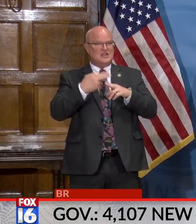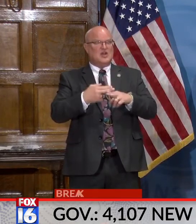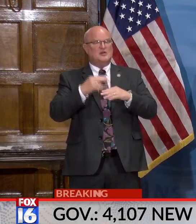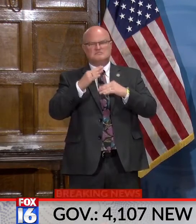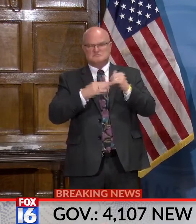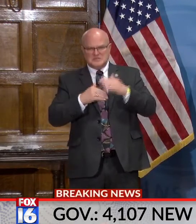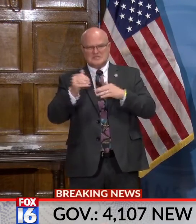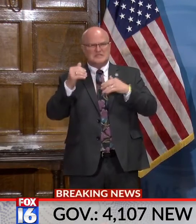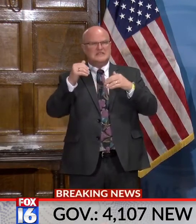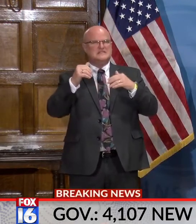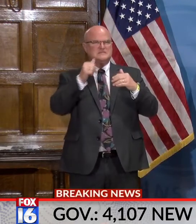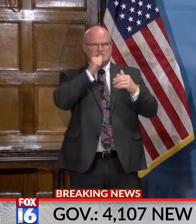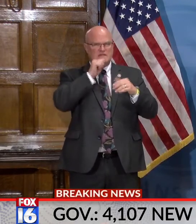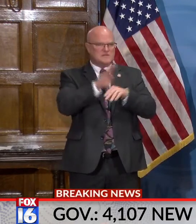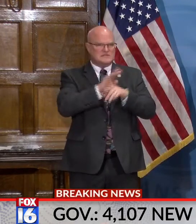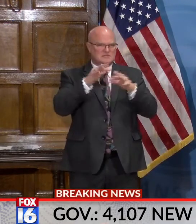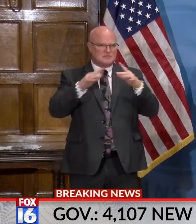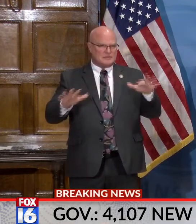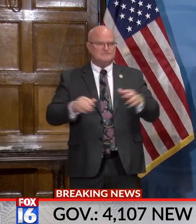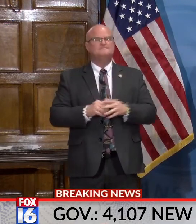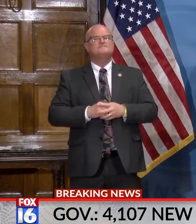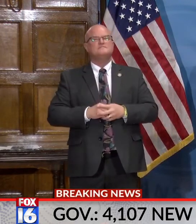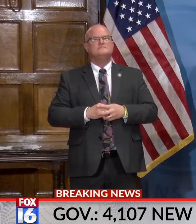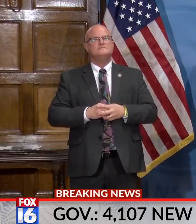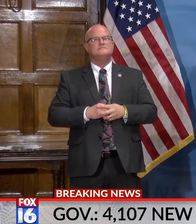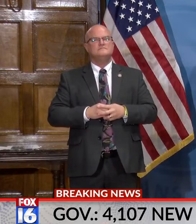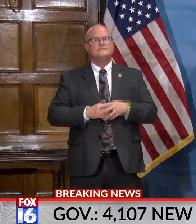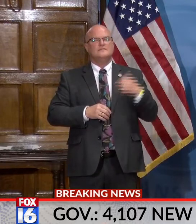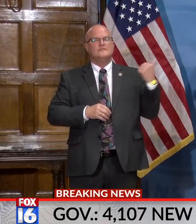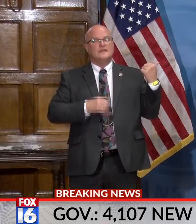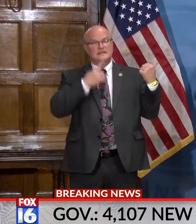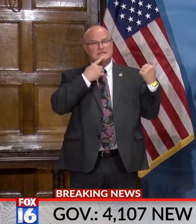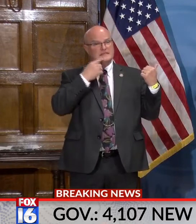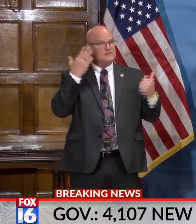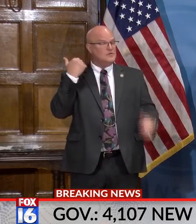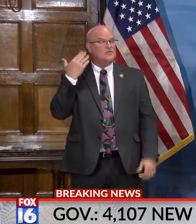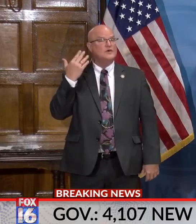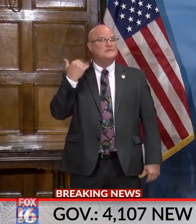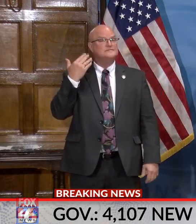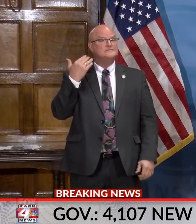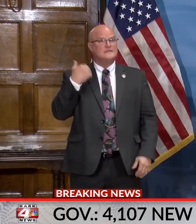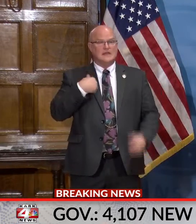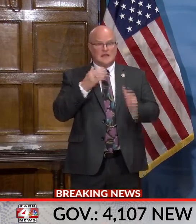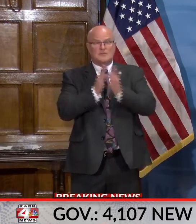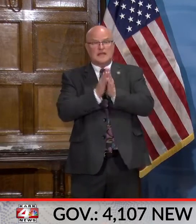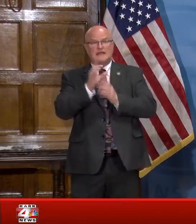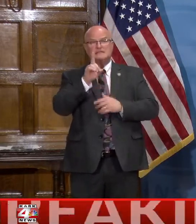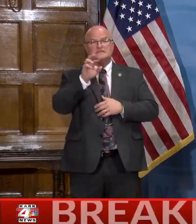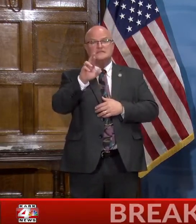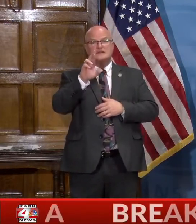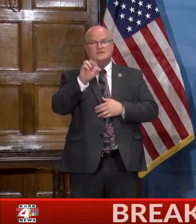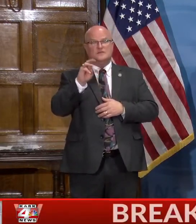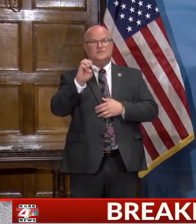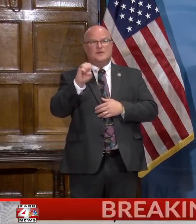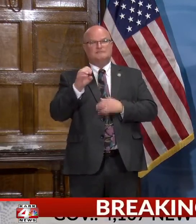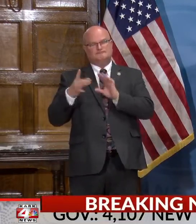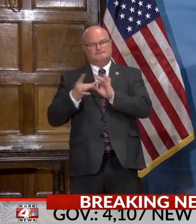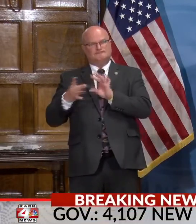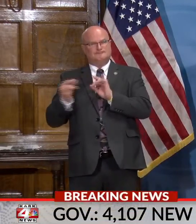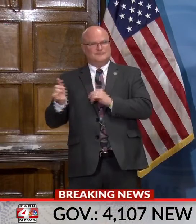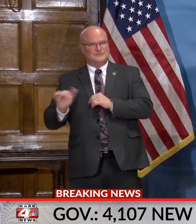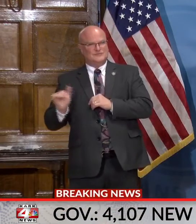and private businesses? Well, as I said before, and I'm going to ask Dr. Romero, he can make his